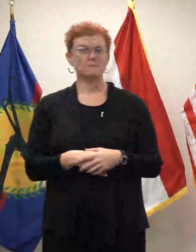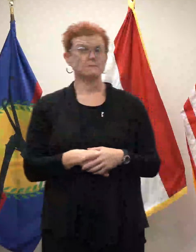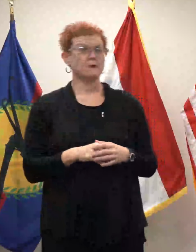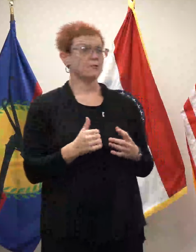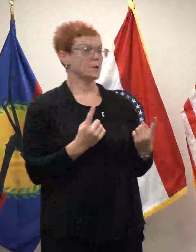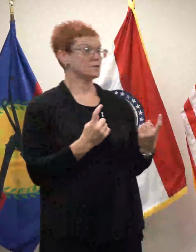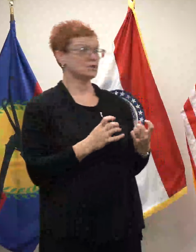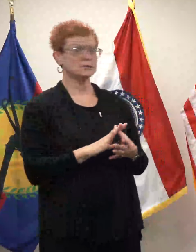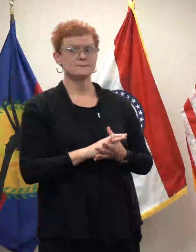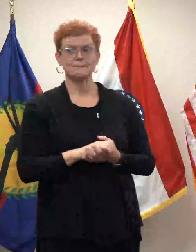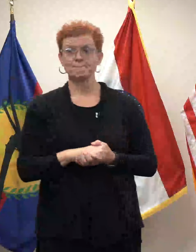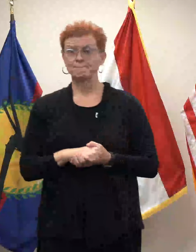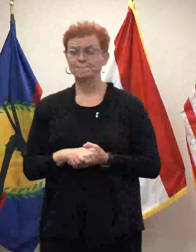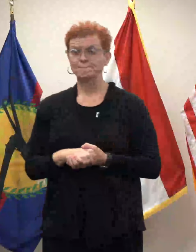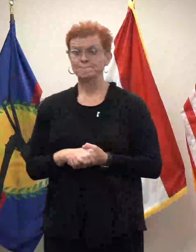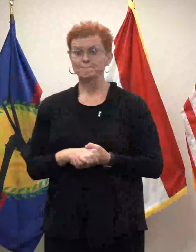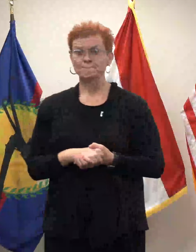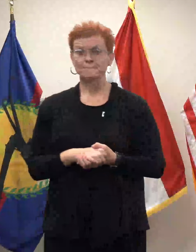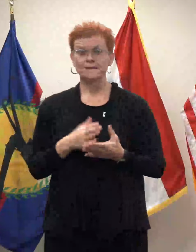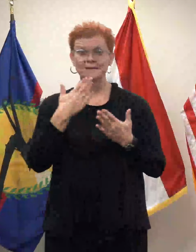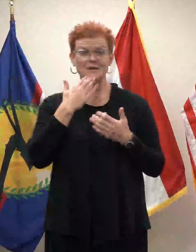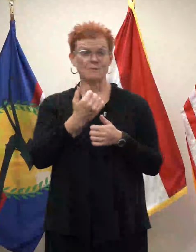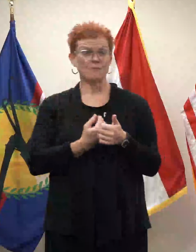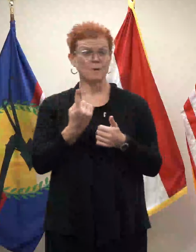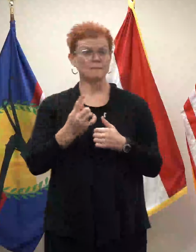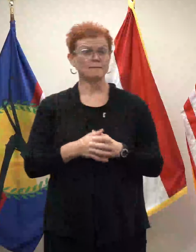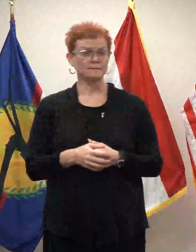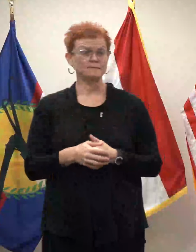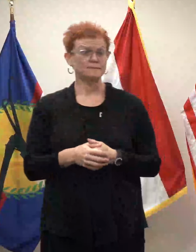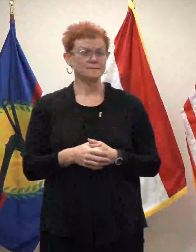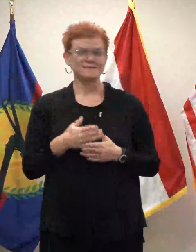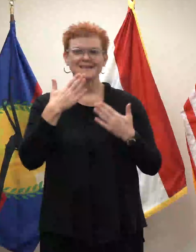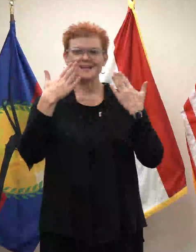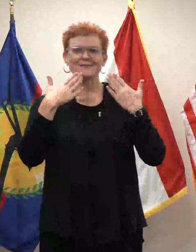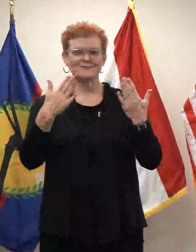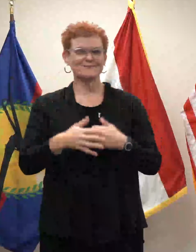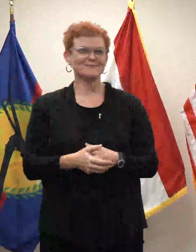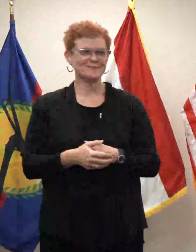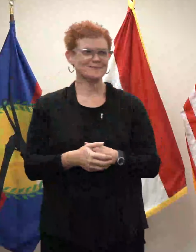Thanks, everybody. Thank you.